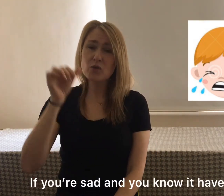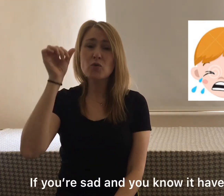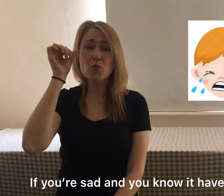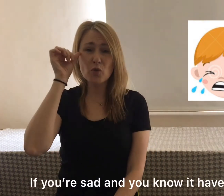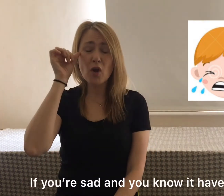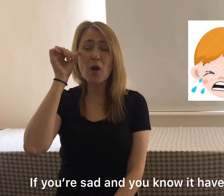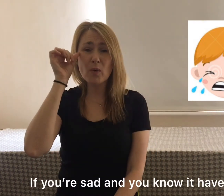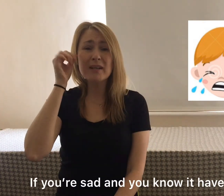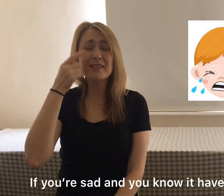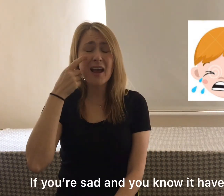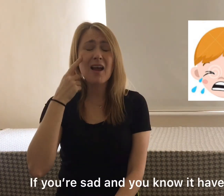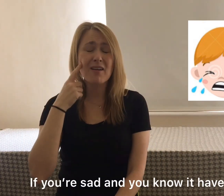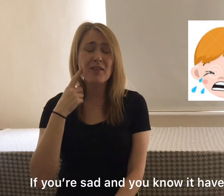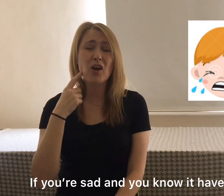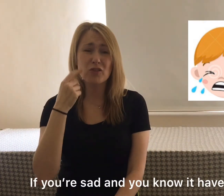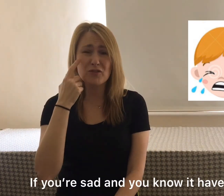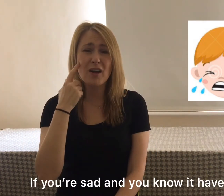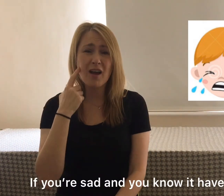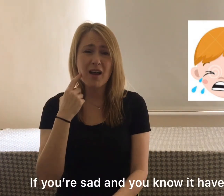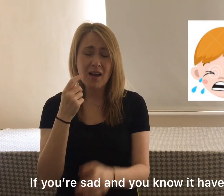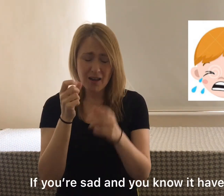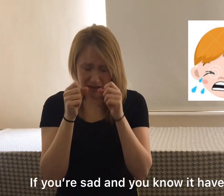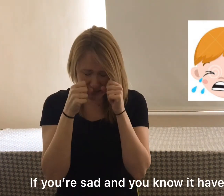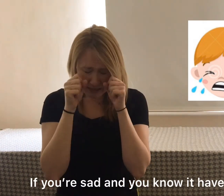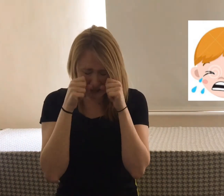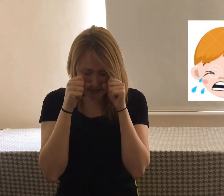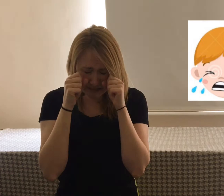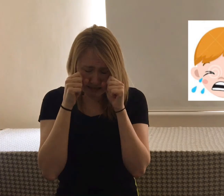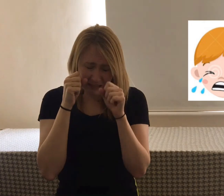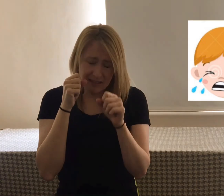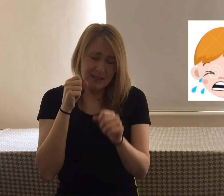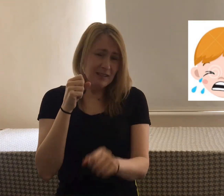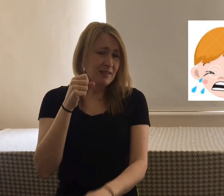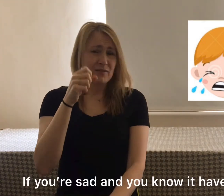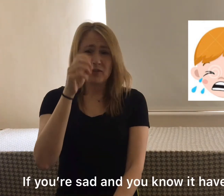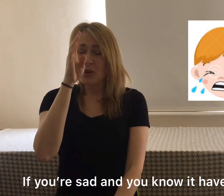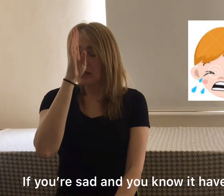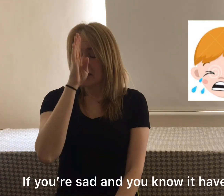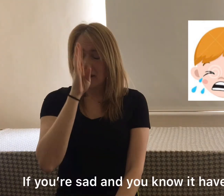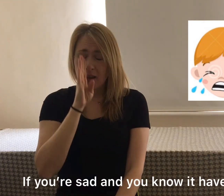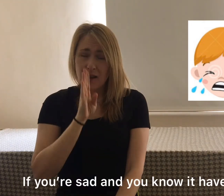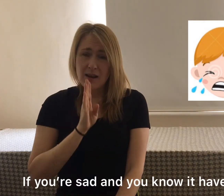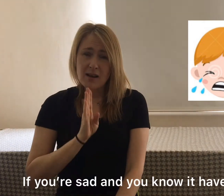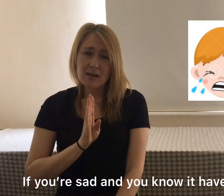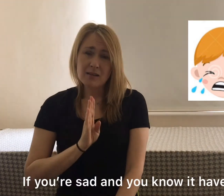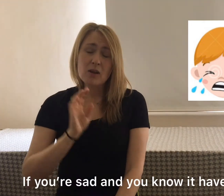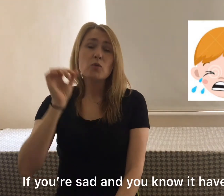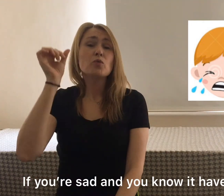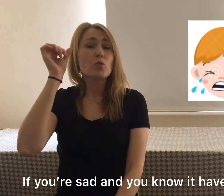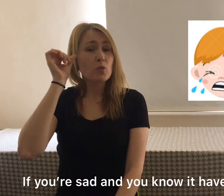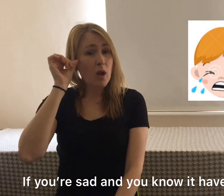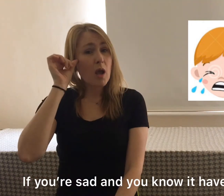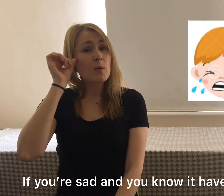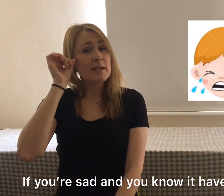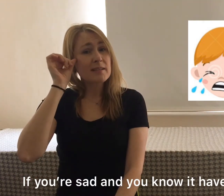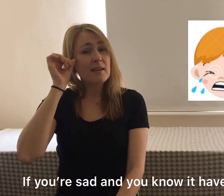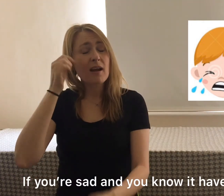you know it, have a cry. If you're sad and you know it, have